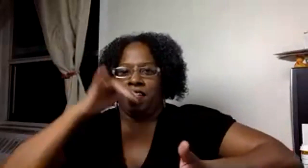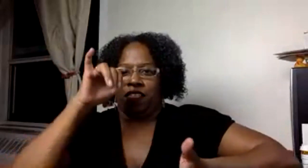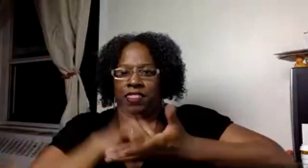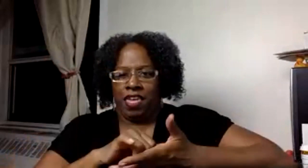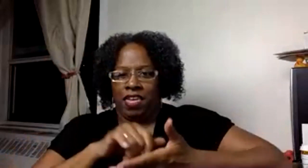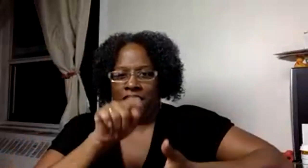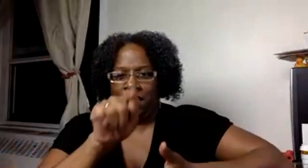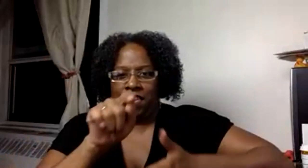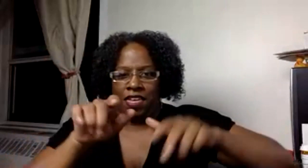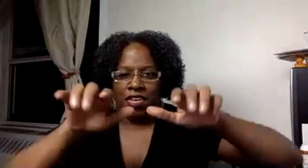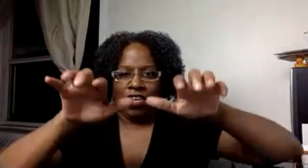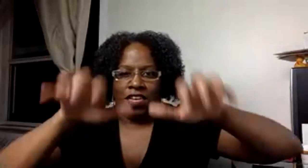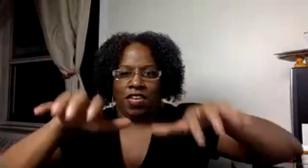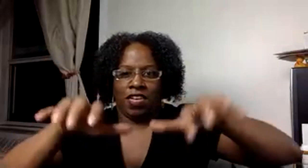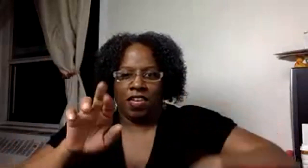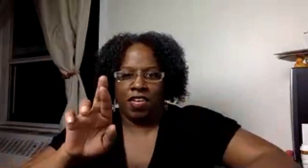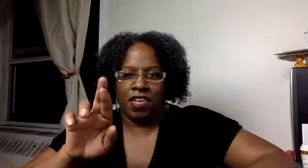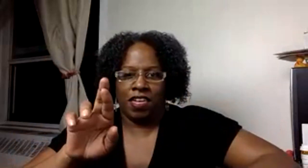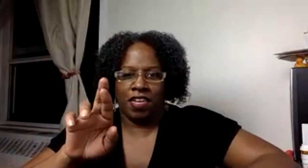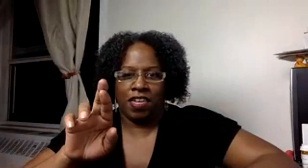Marcelette, great, thank you. Ryan.